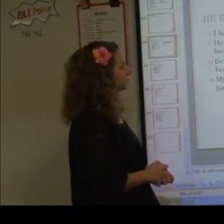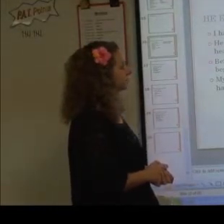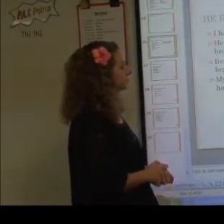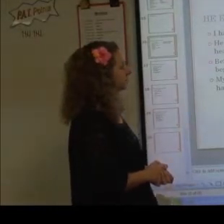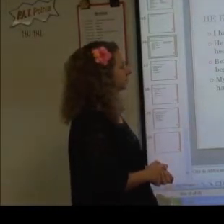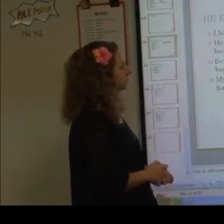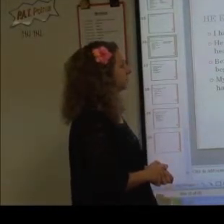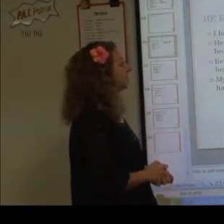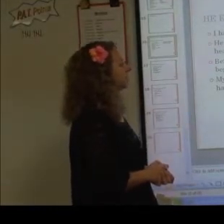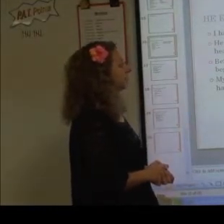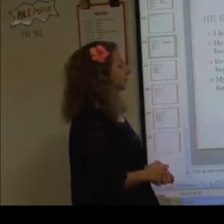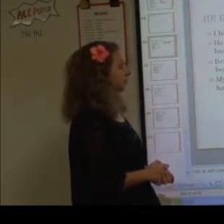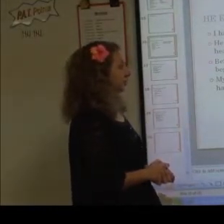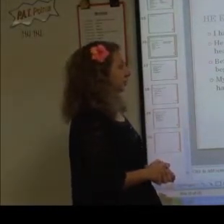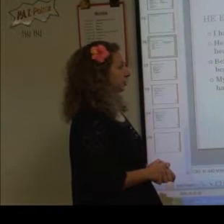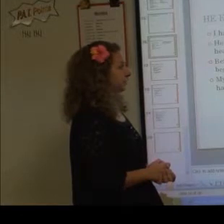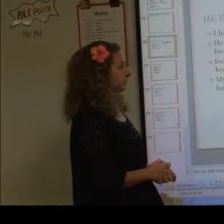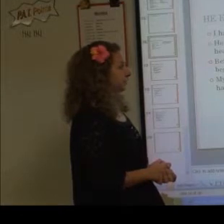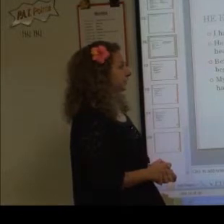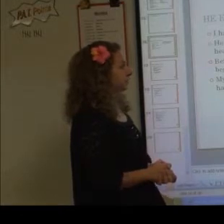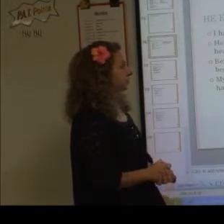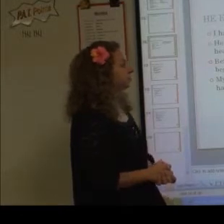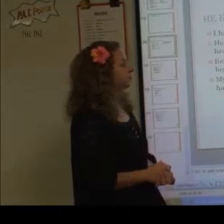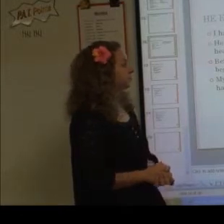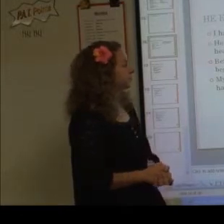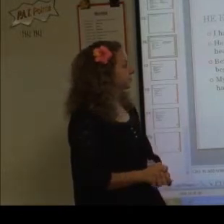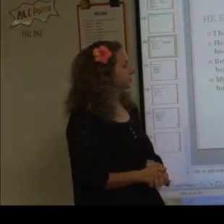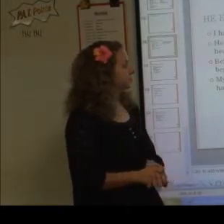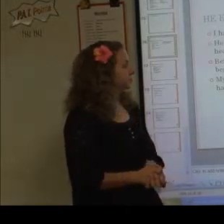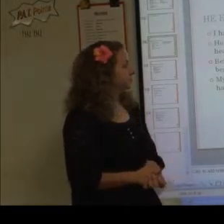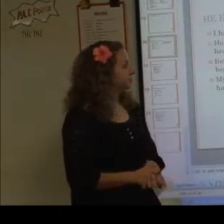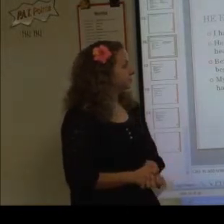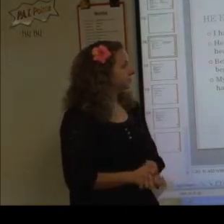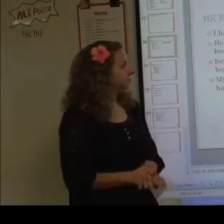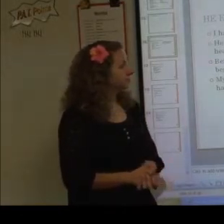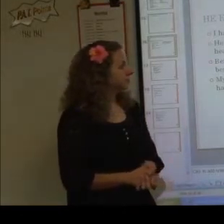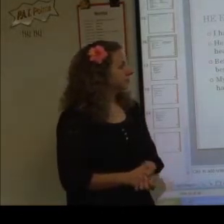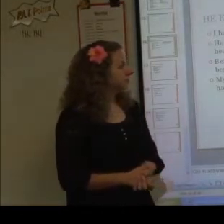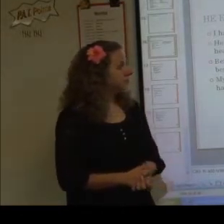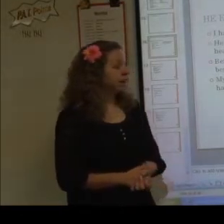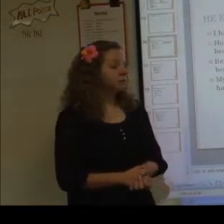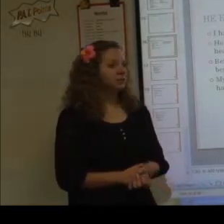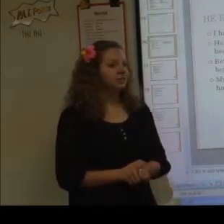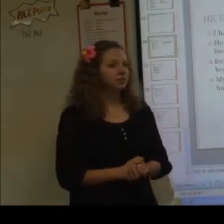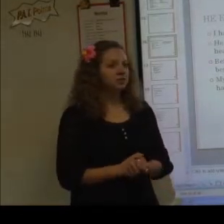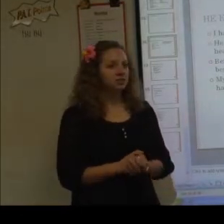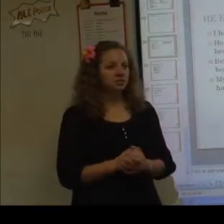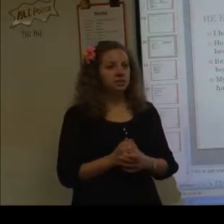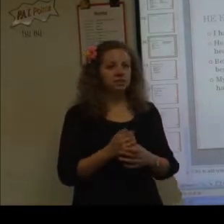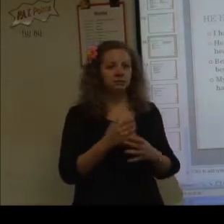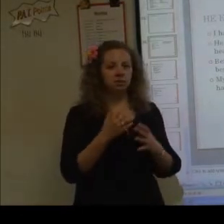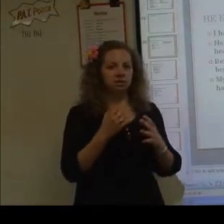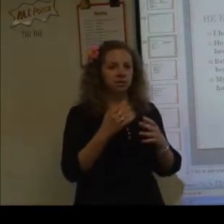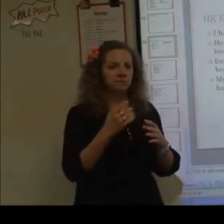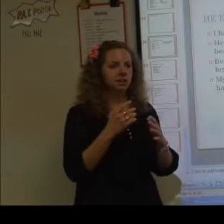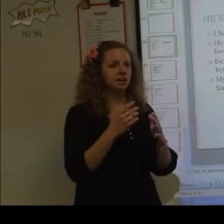made. So when you That's just say before you counted time. Okay, but it's still the same concept